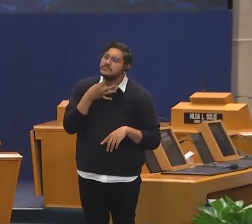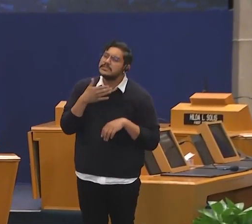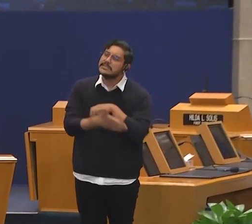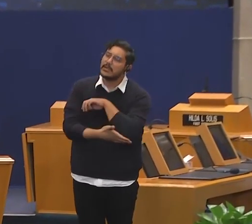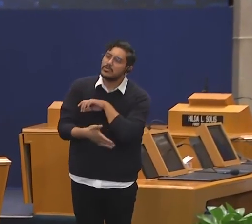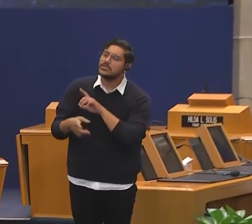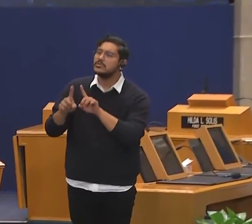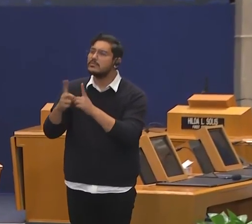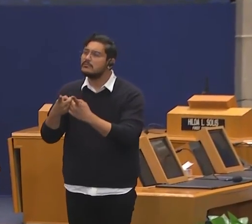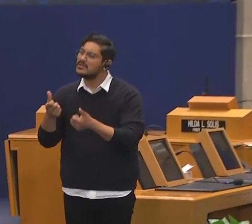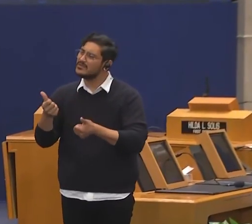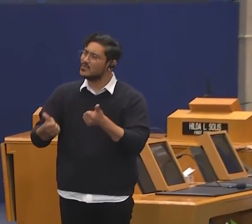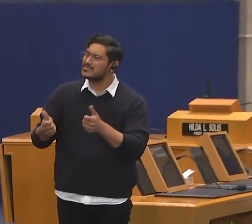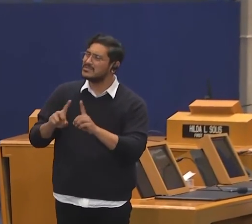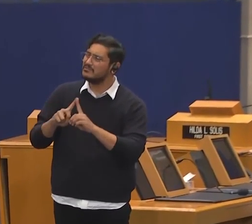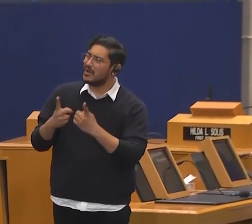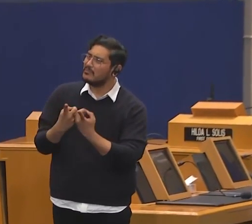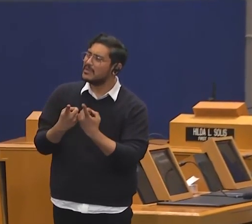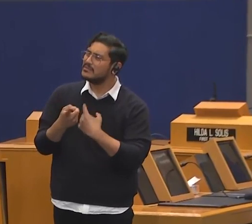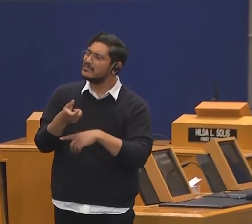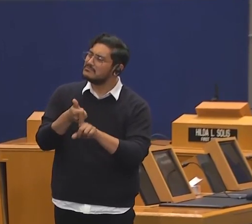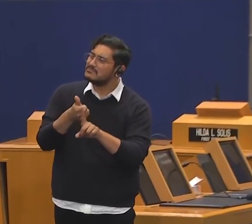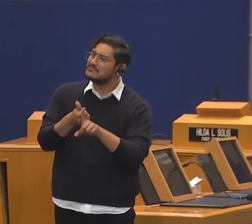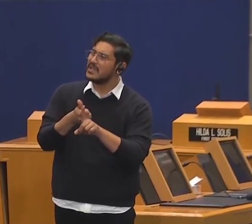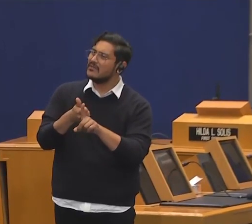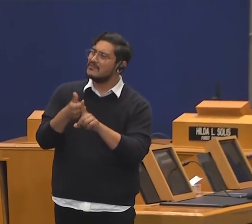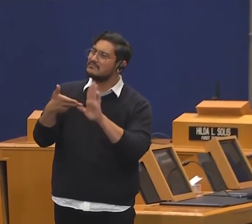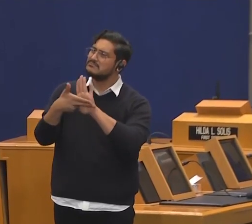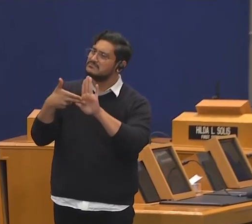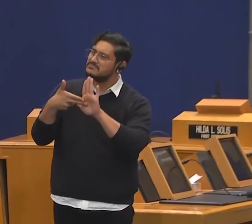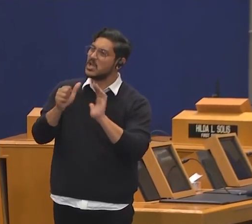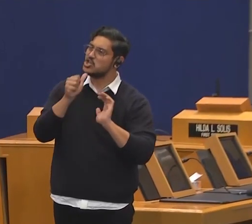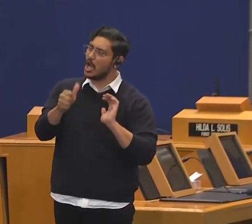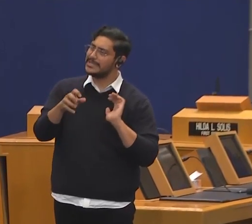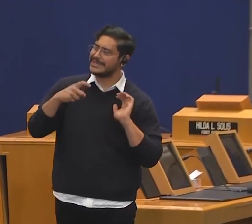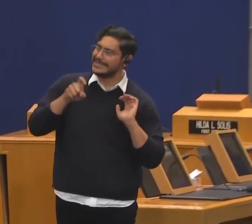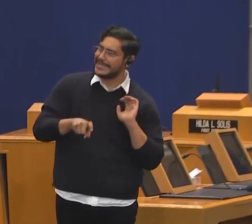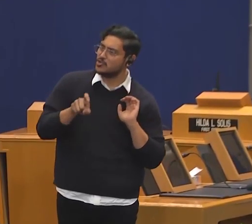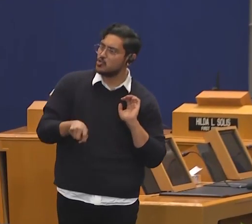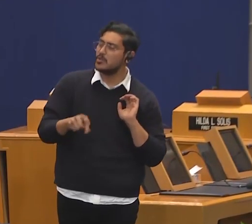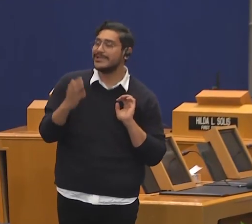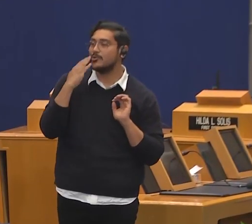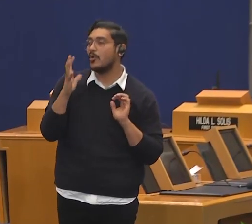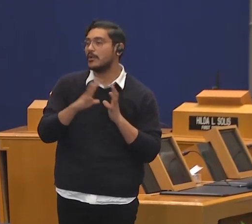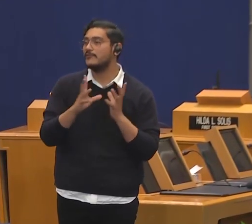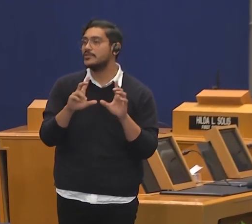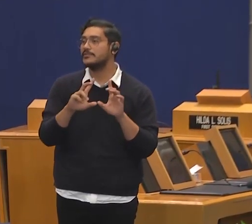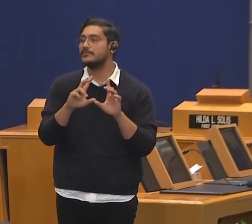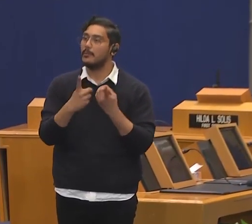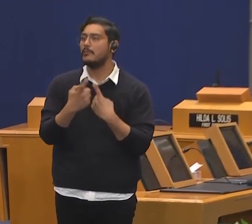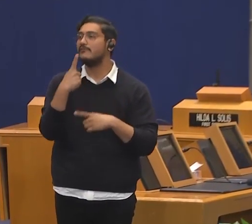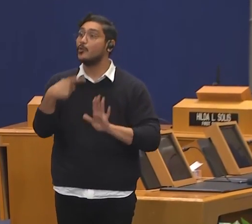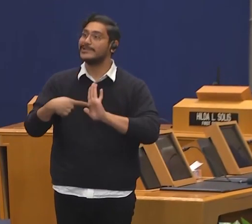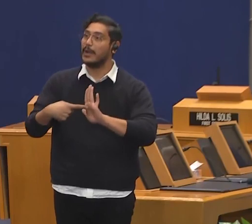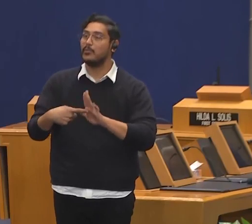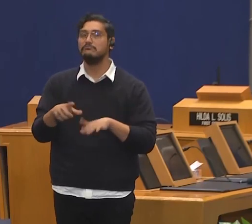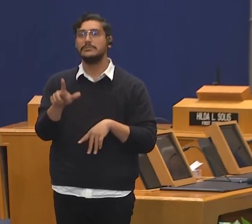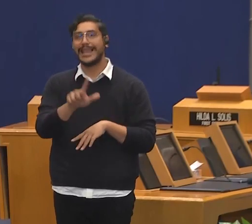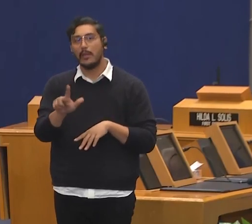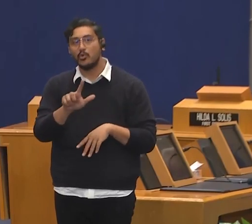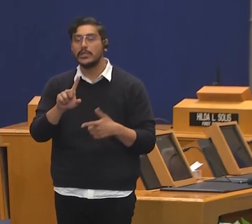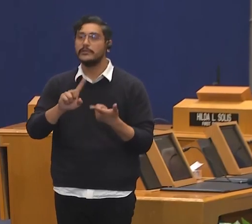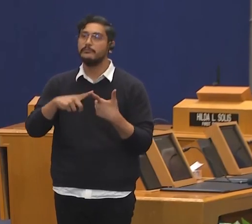which departments have been designated as non-essential, because I know there's an awful lot of departments, like, for instance, libraries, Parks and